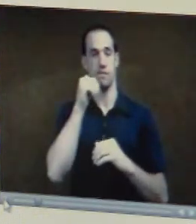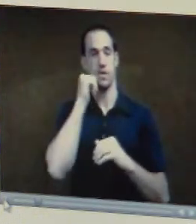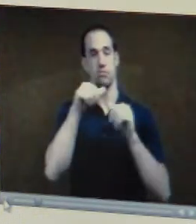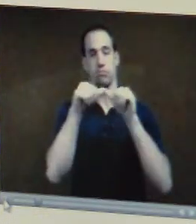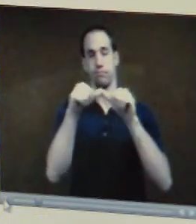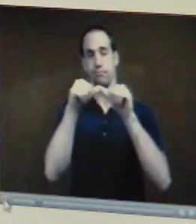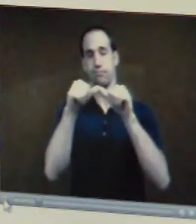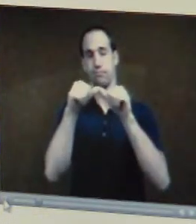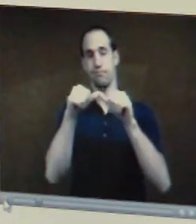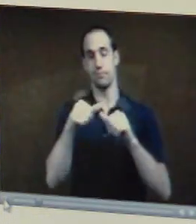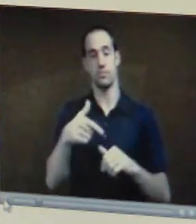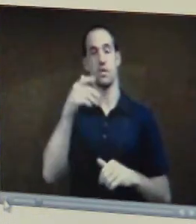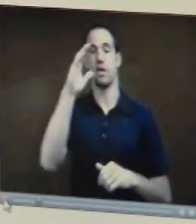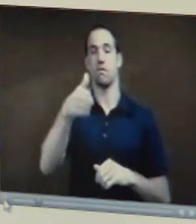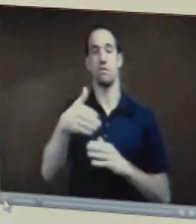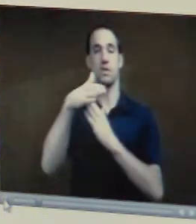respectively.